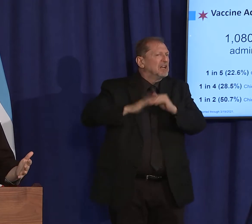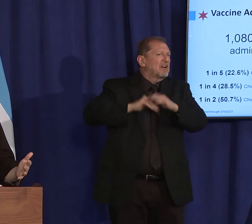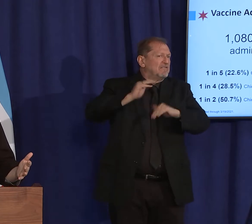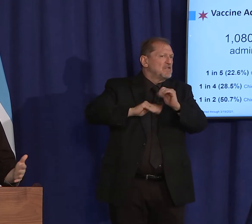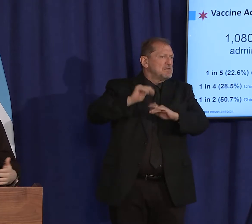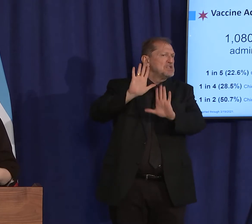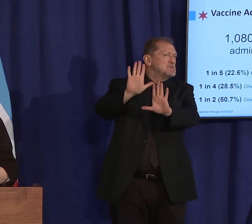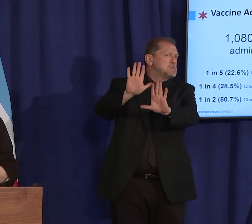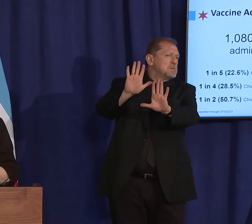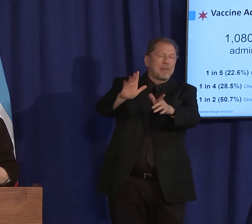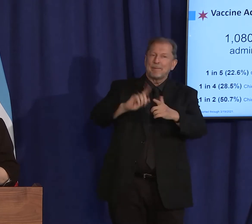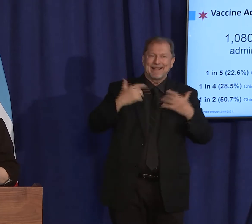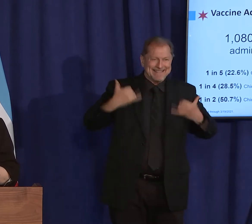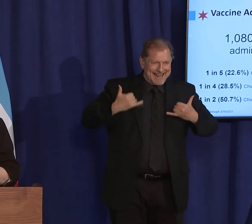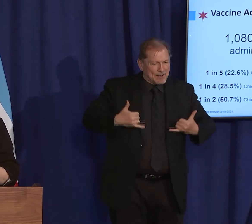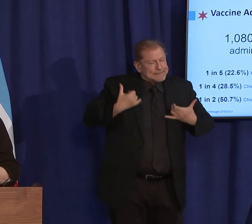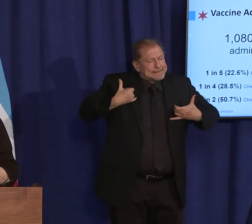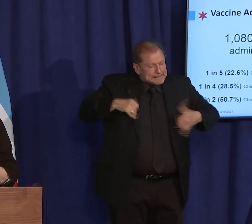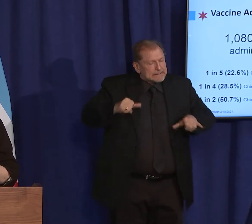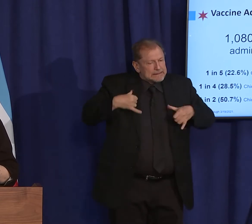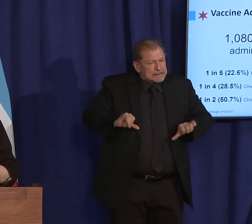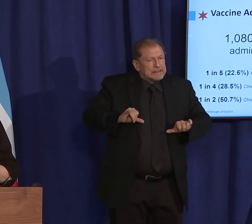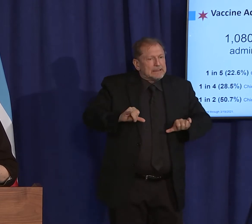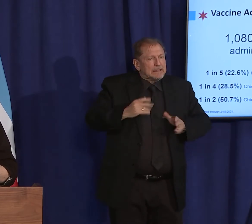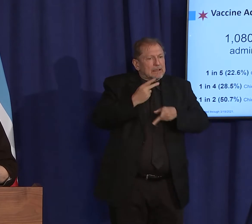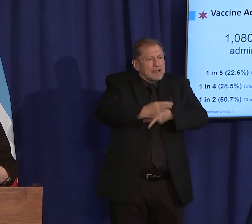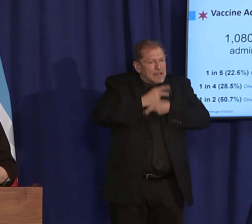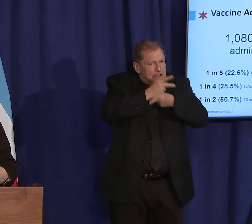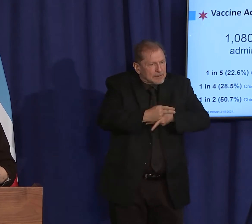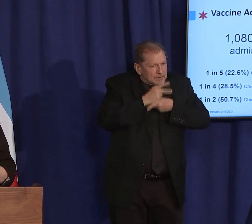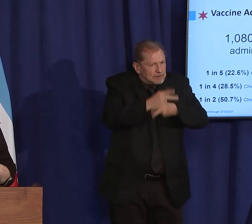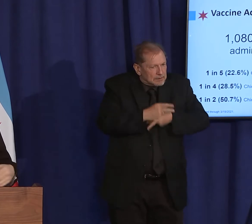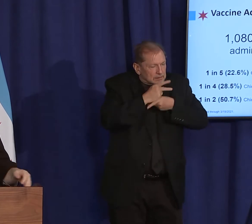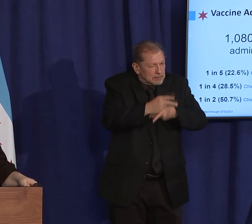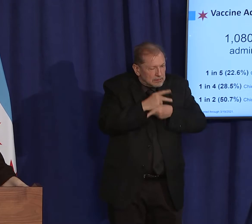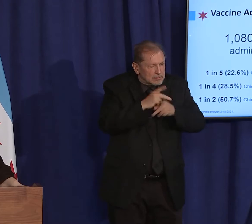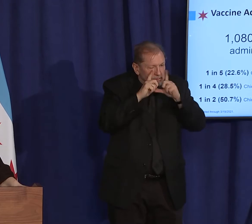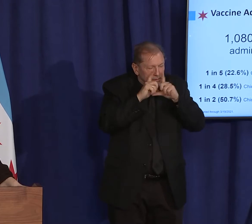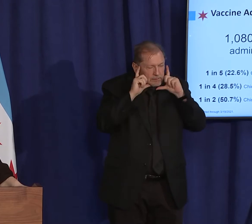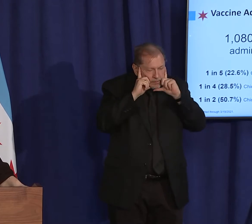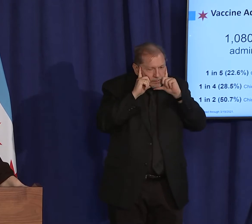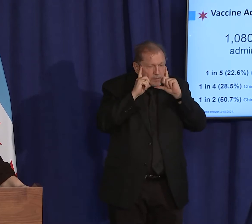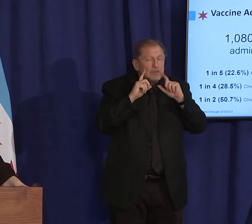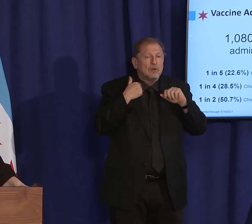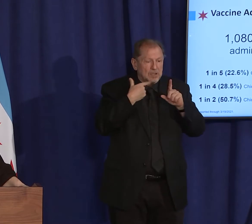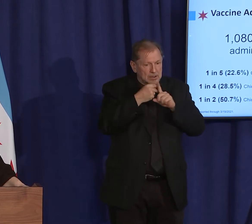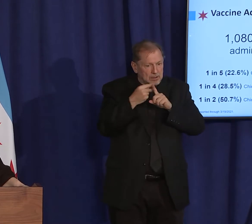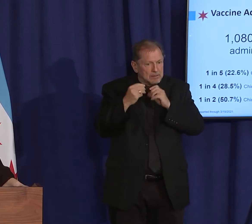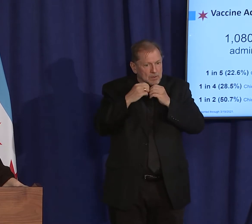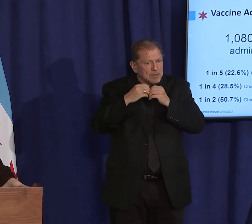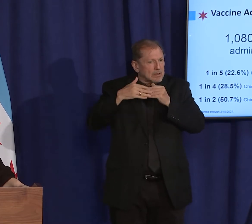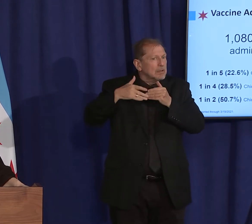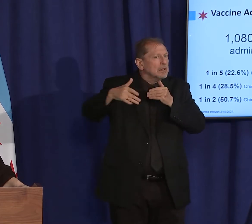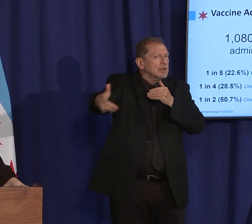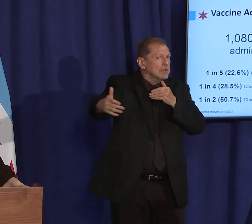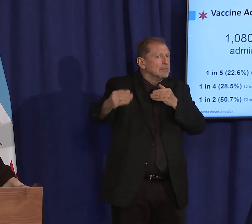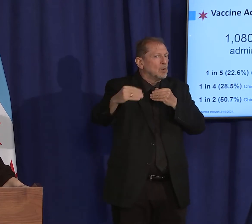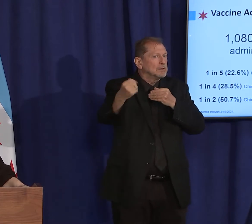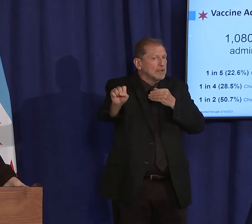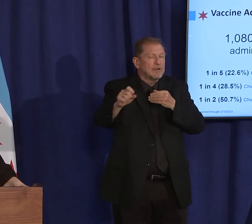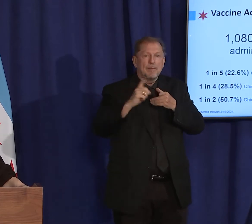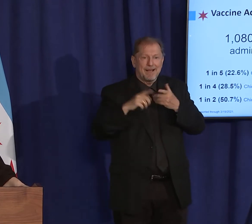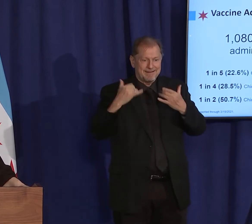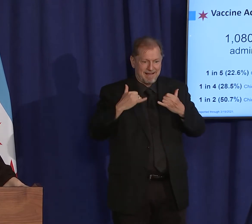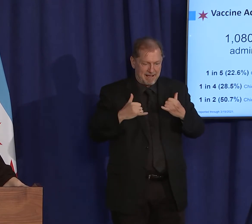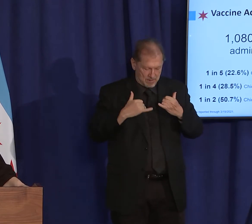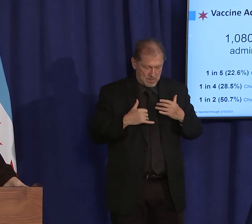good shape from COVID, as long as we continue to see a good rollout of vaccines and good vaccine uptake. We estimate that with the rate that we're vaccinating